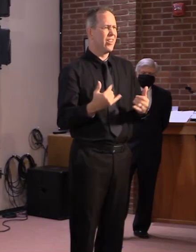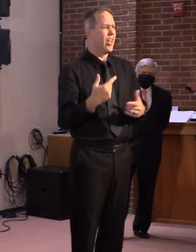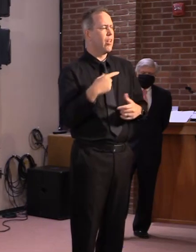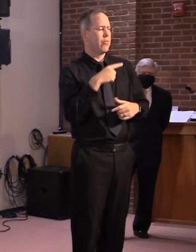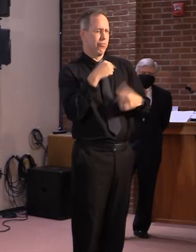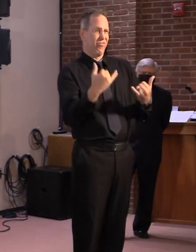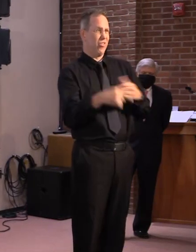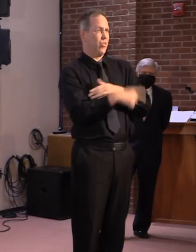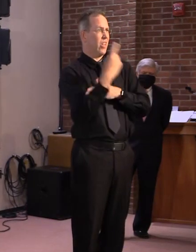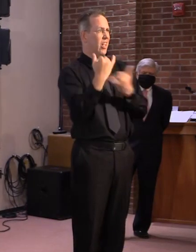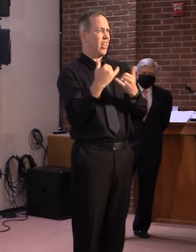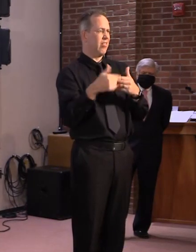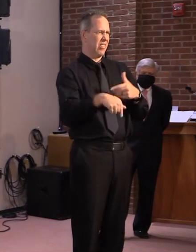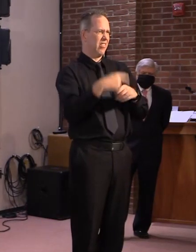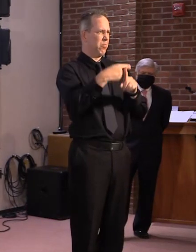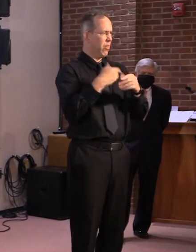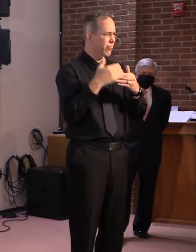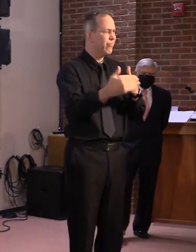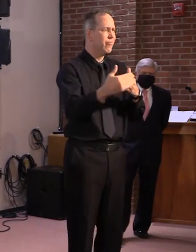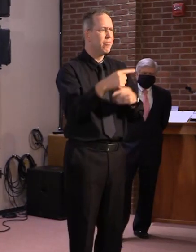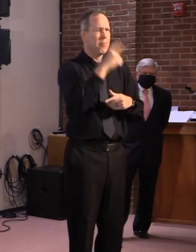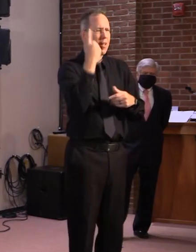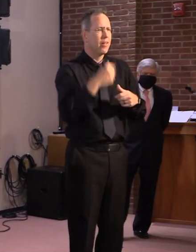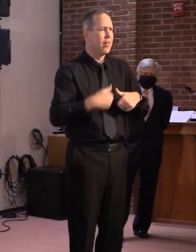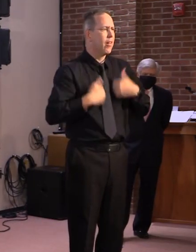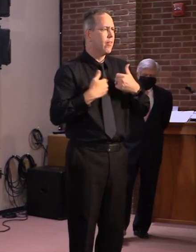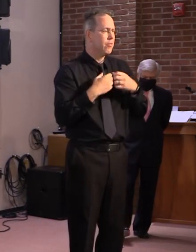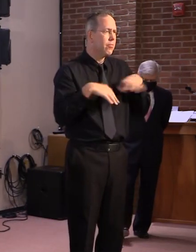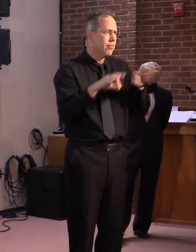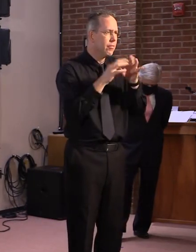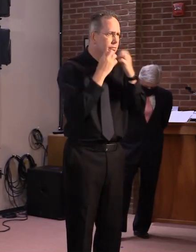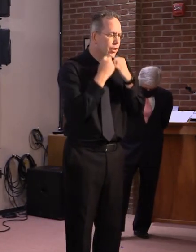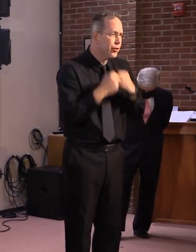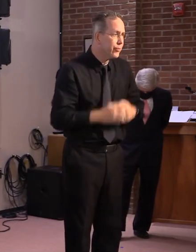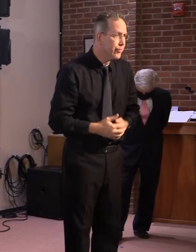All right, moving to the phone, Sean at the Chester Telegraph.